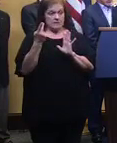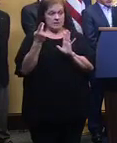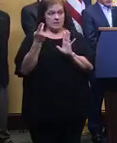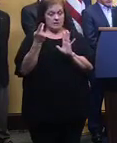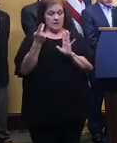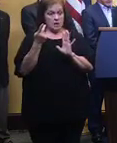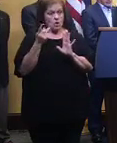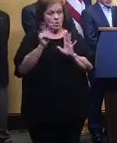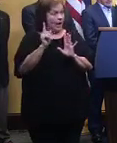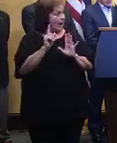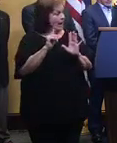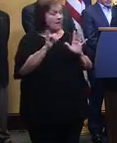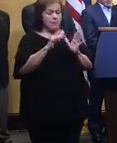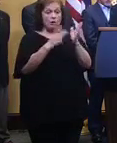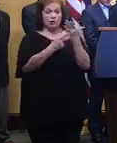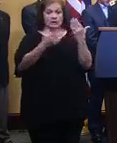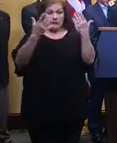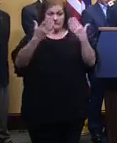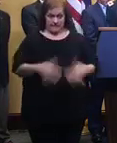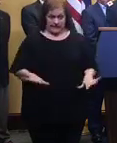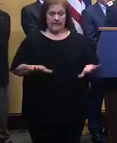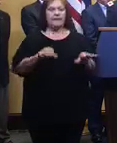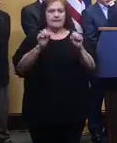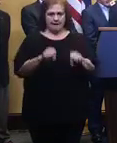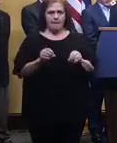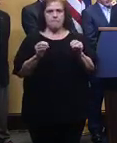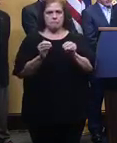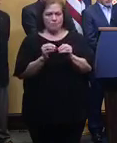area where it's complete, and